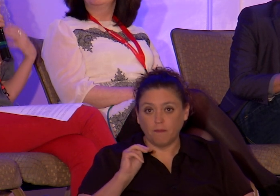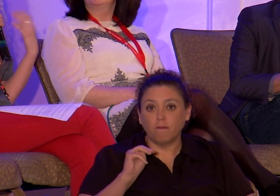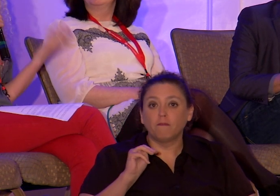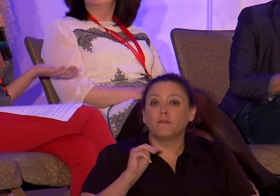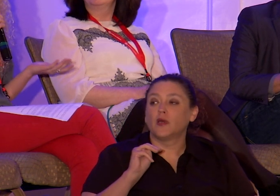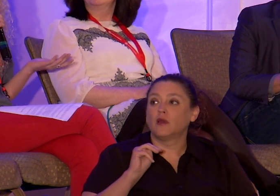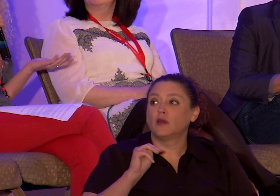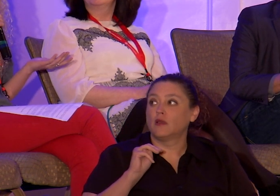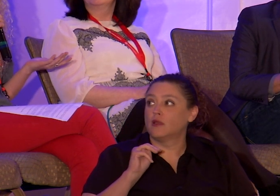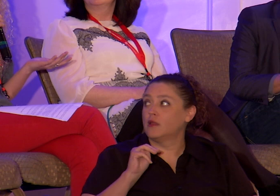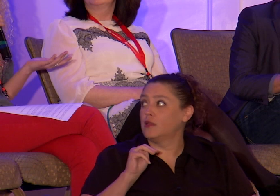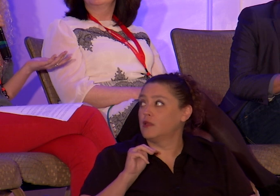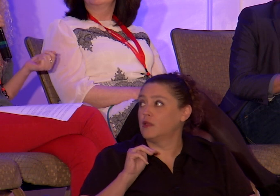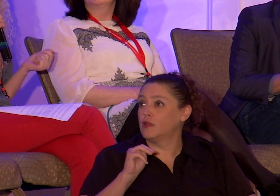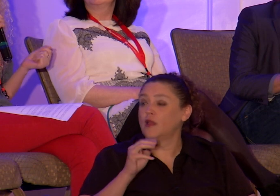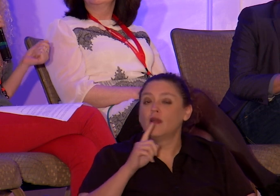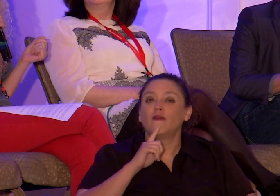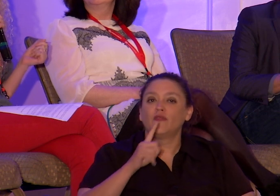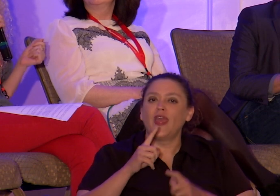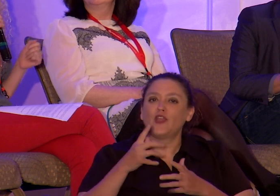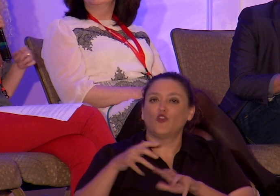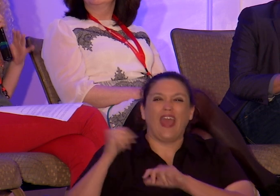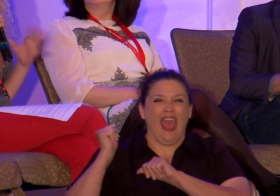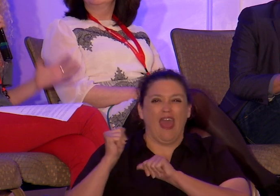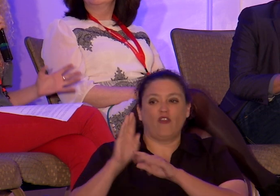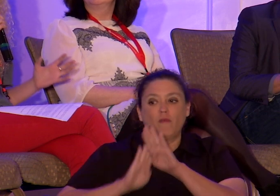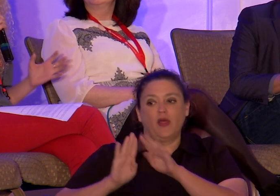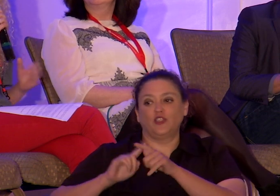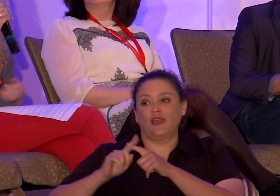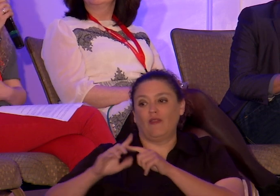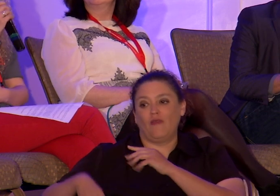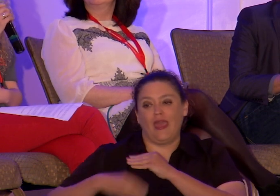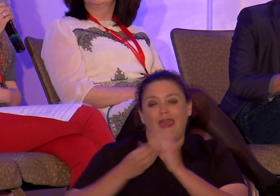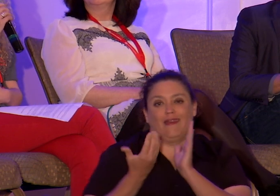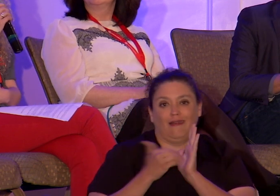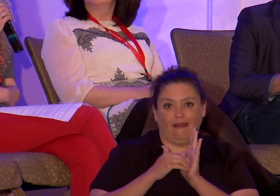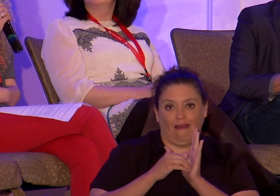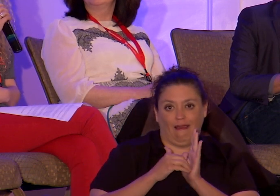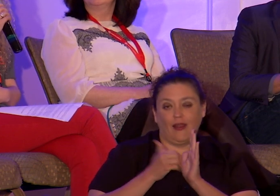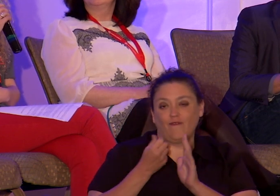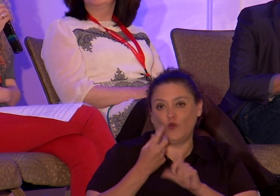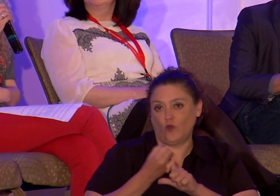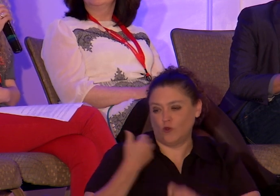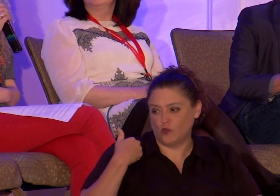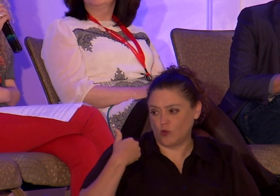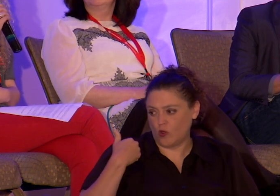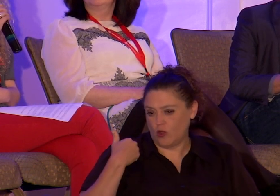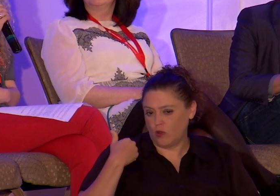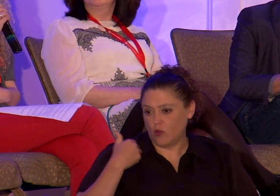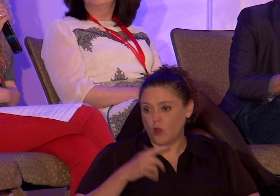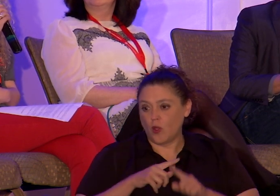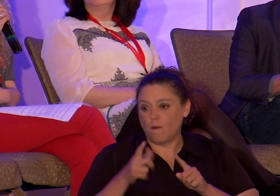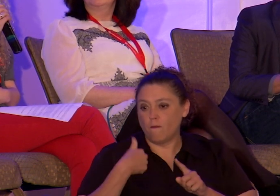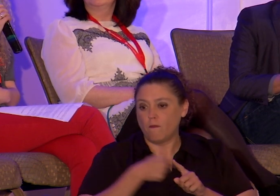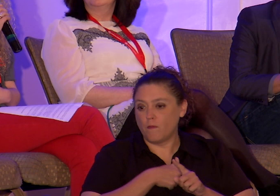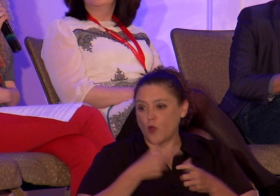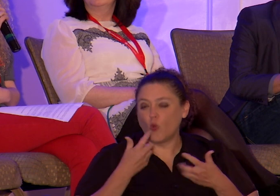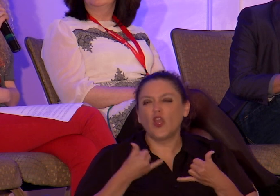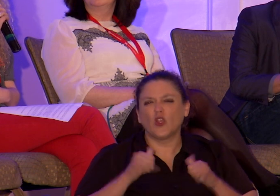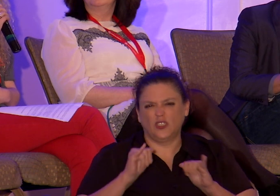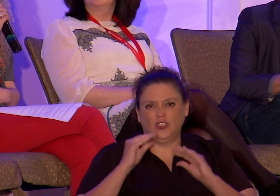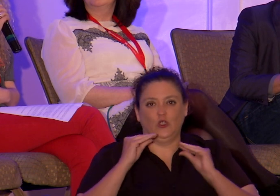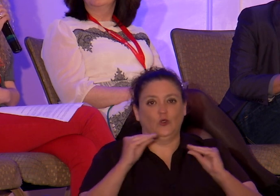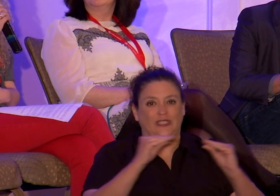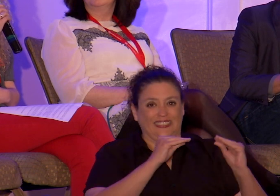was reintroduced a few years later because of the pressure. However, we are still teaching creationism in school, and